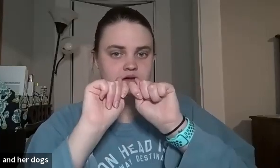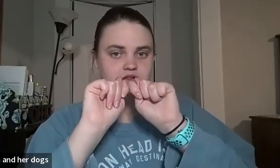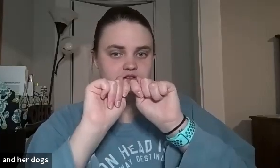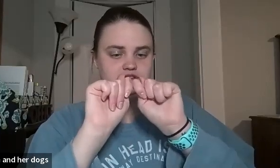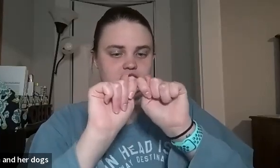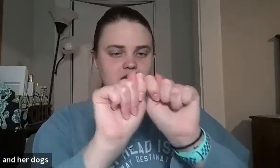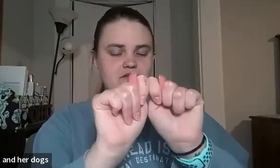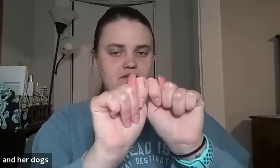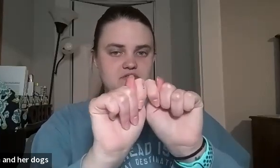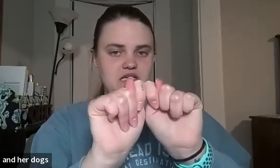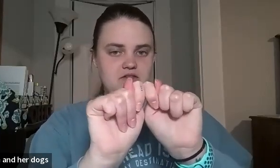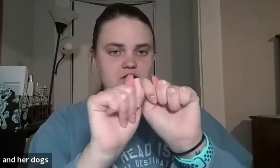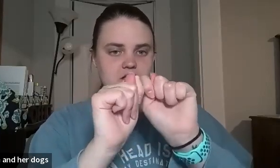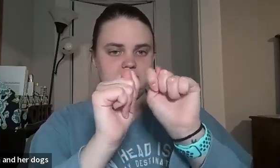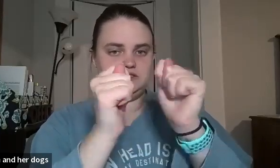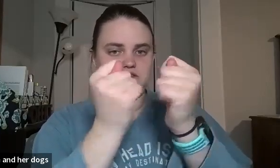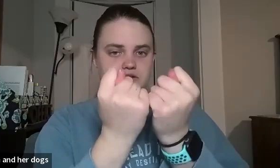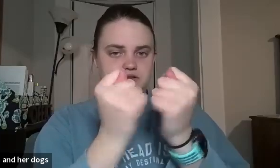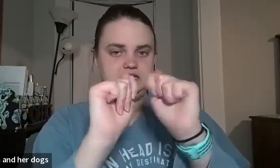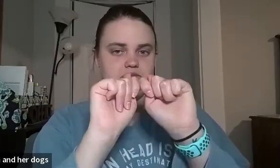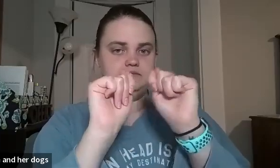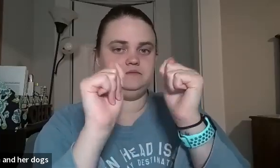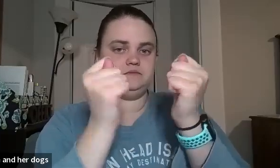So you start kind of like them together and make a circle, team.